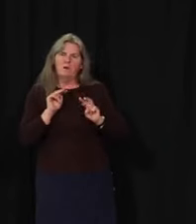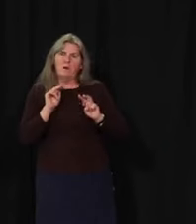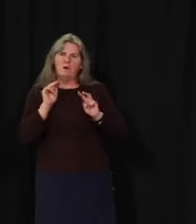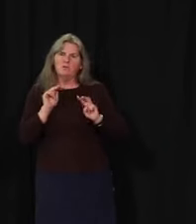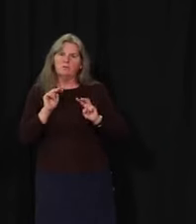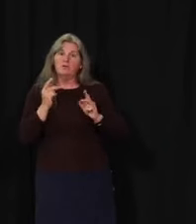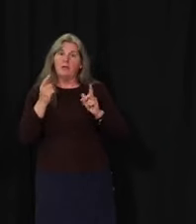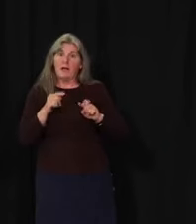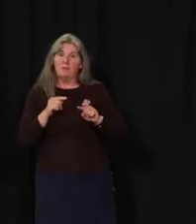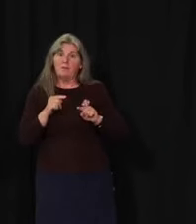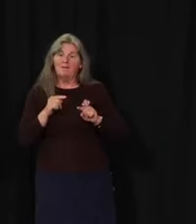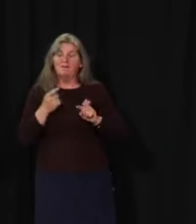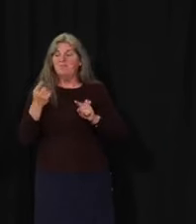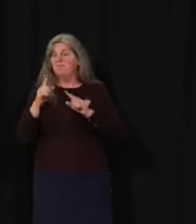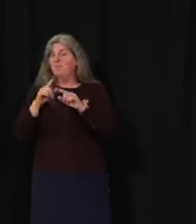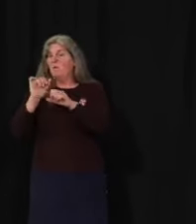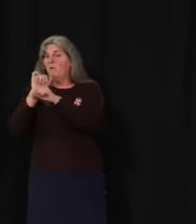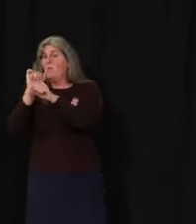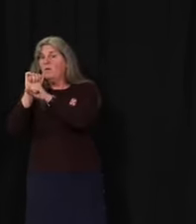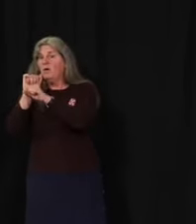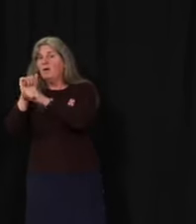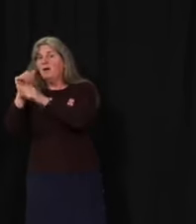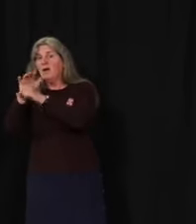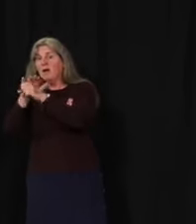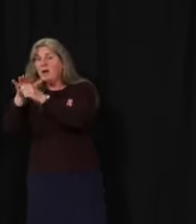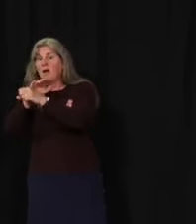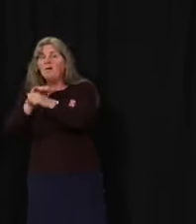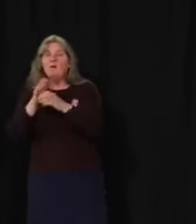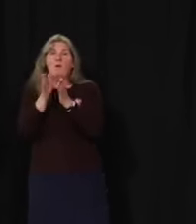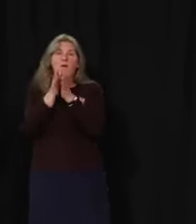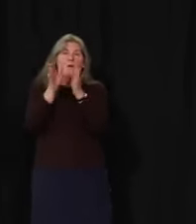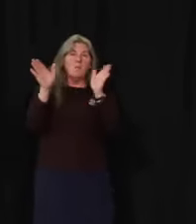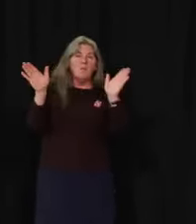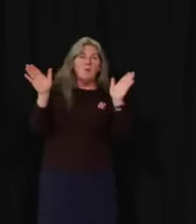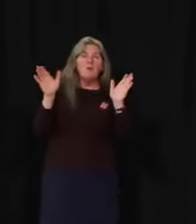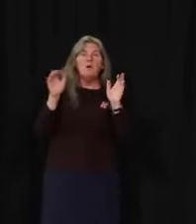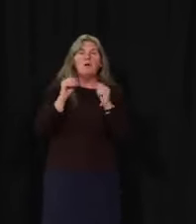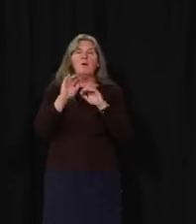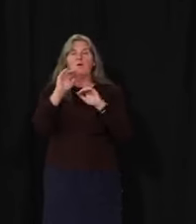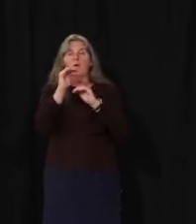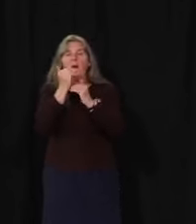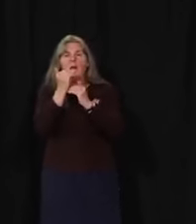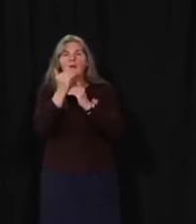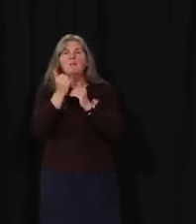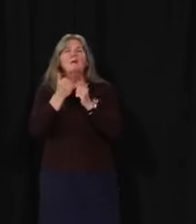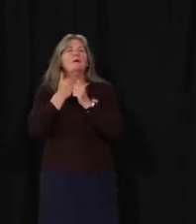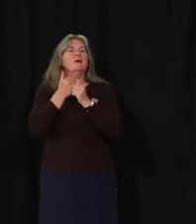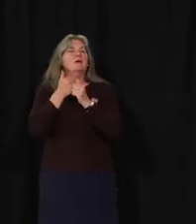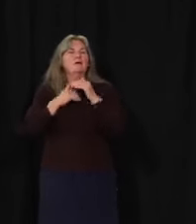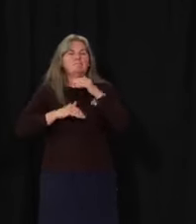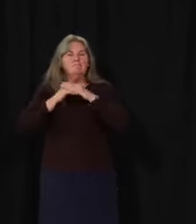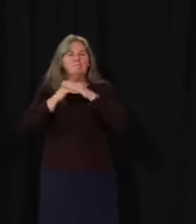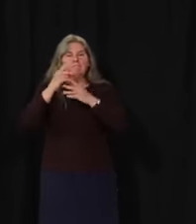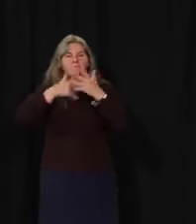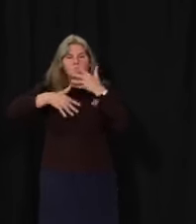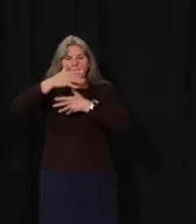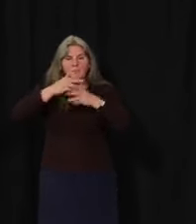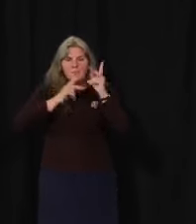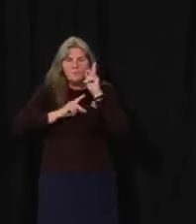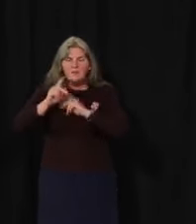the measures, whether in the workplace or in the public, around restrictions on gatherings and following the Safe Six. If we have all